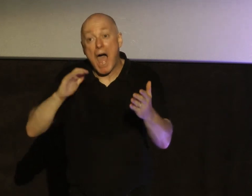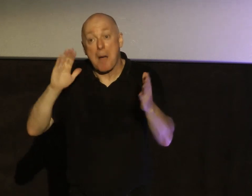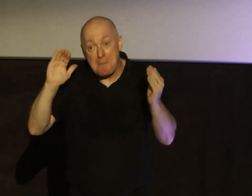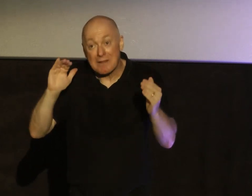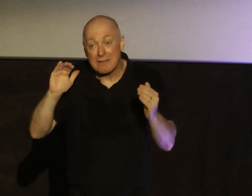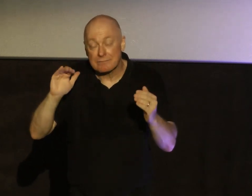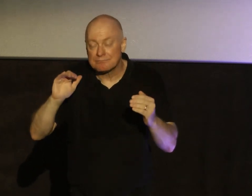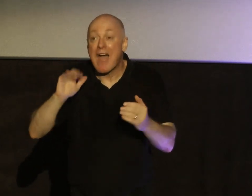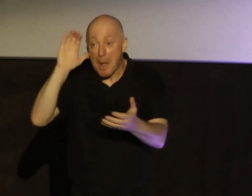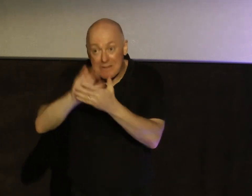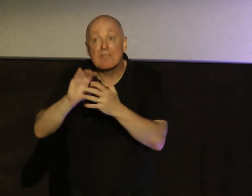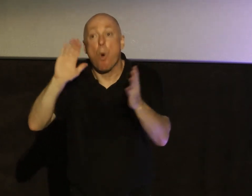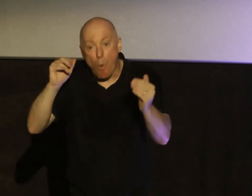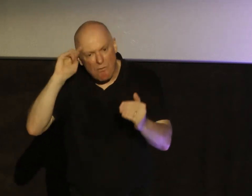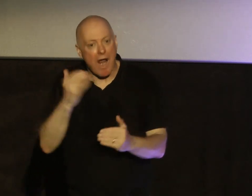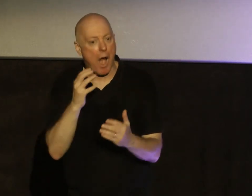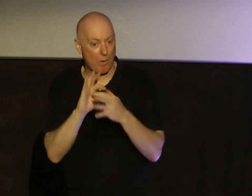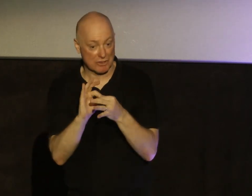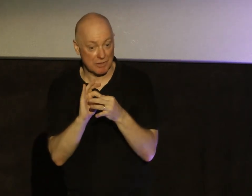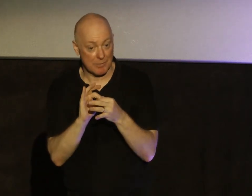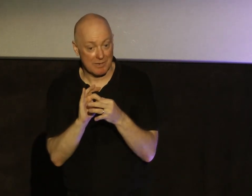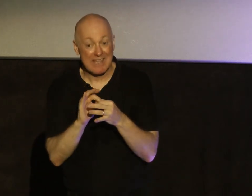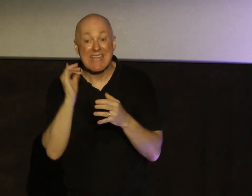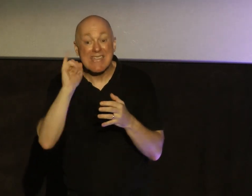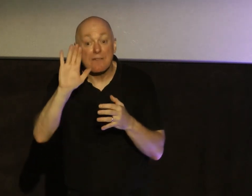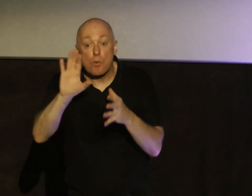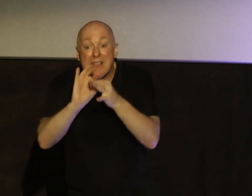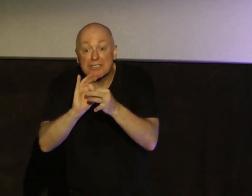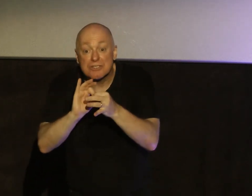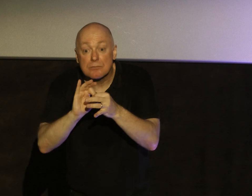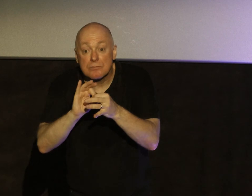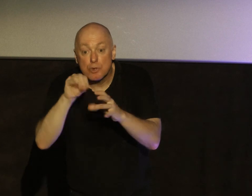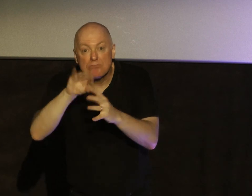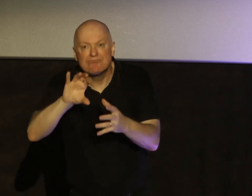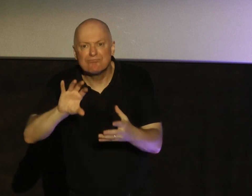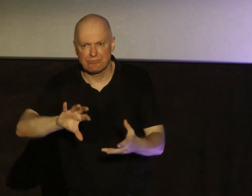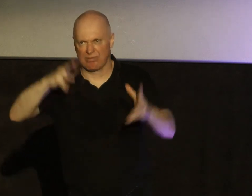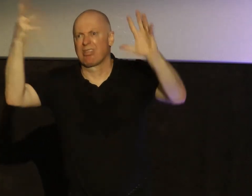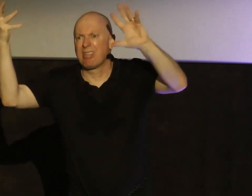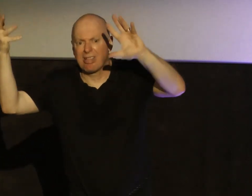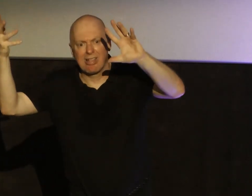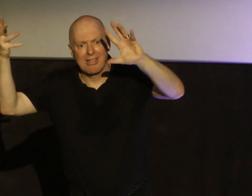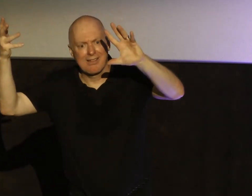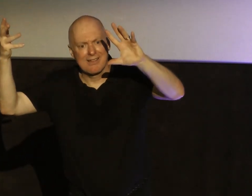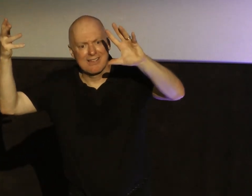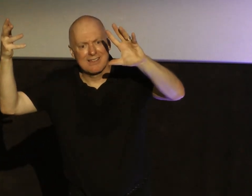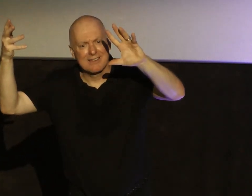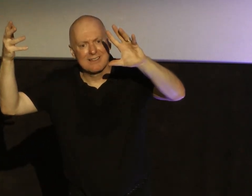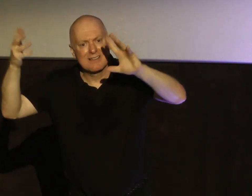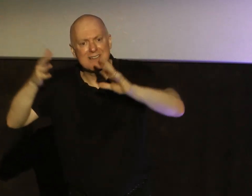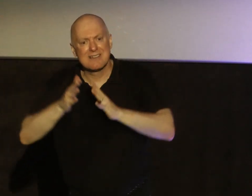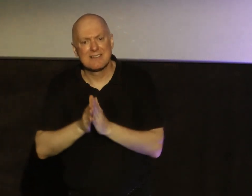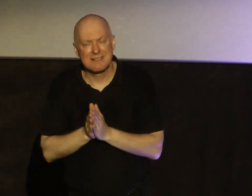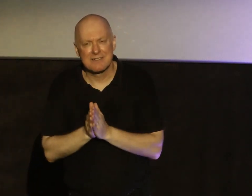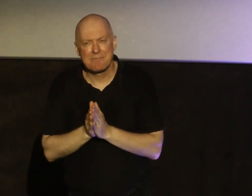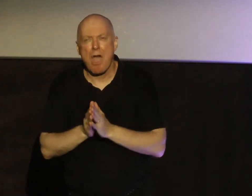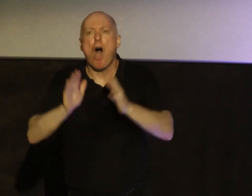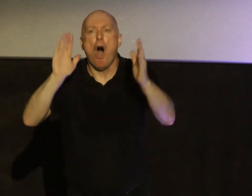relationships if they're in disarray. There's hope if there's